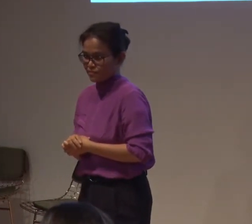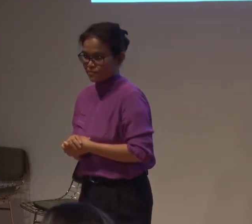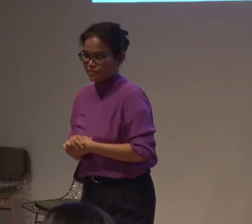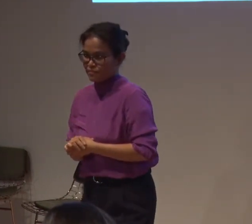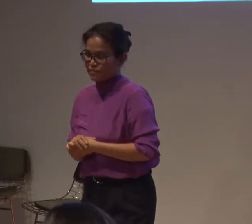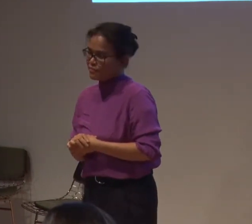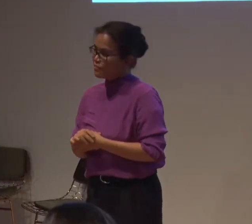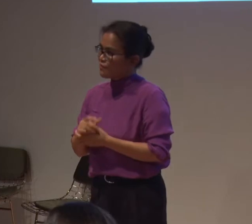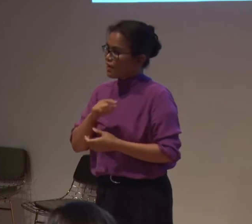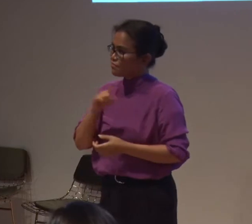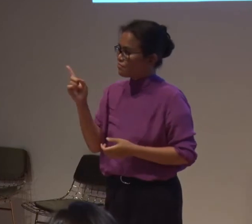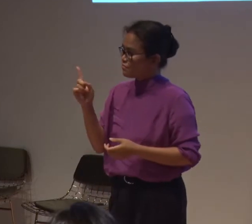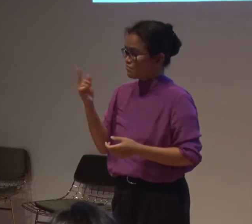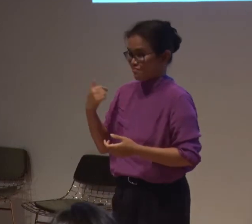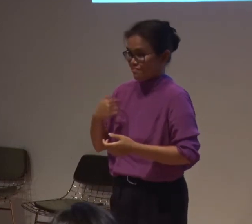provide that for them.